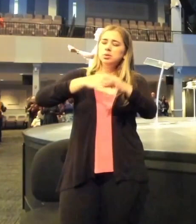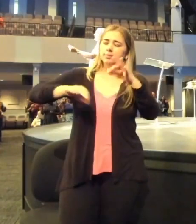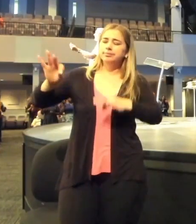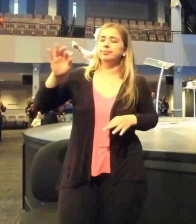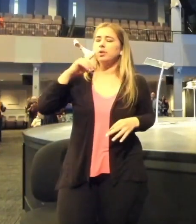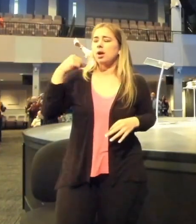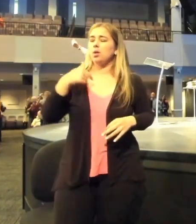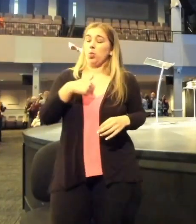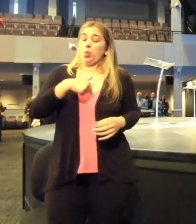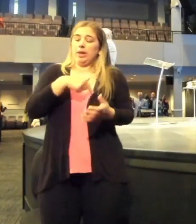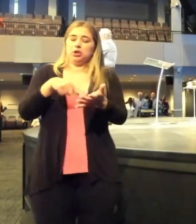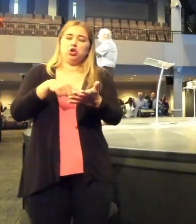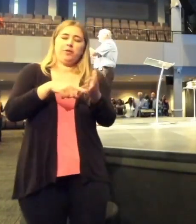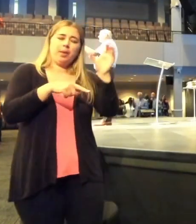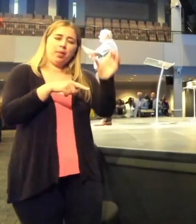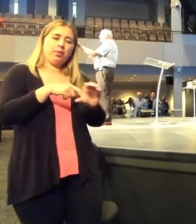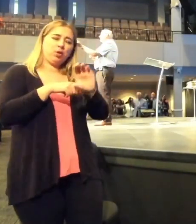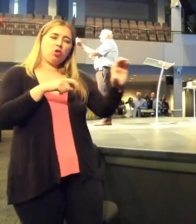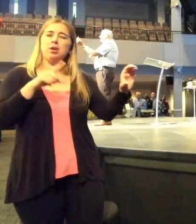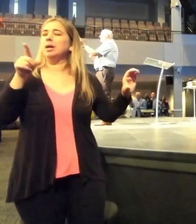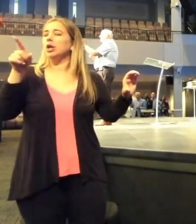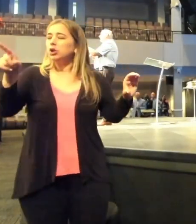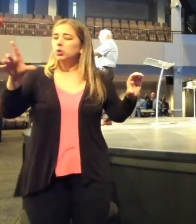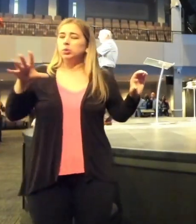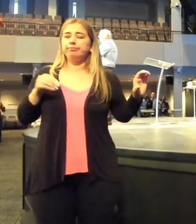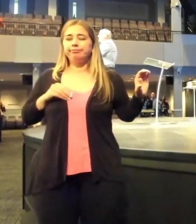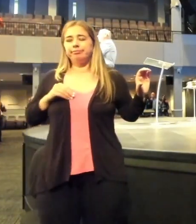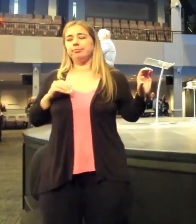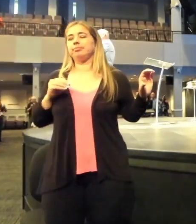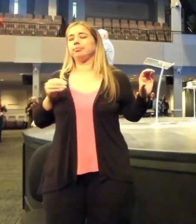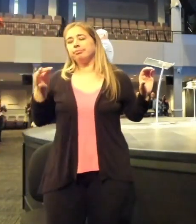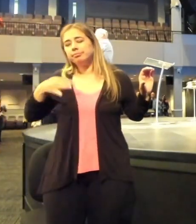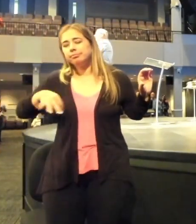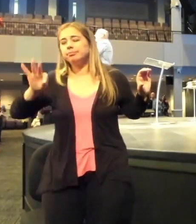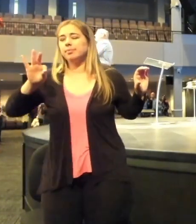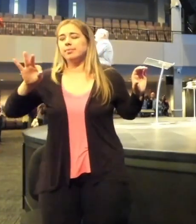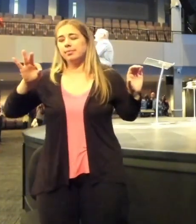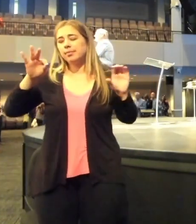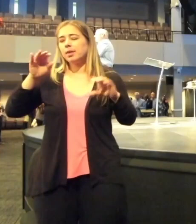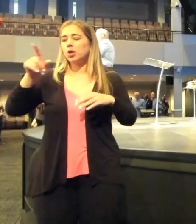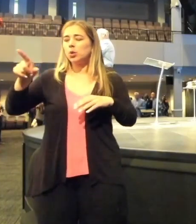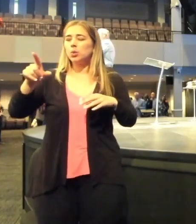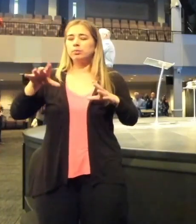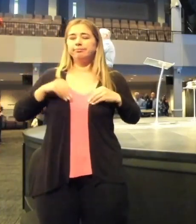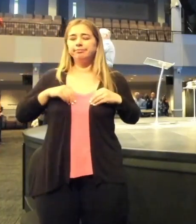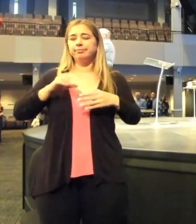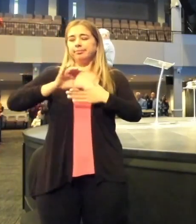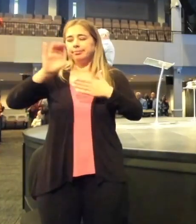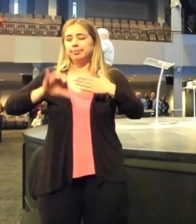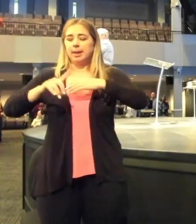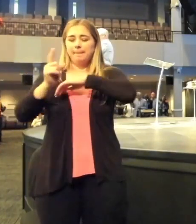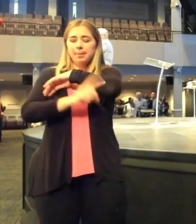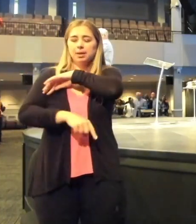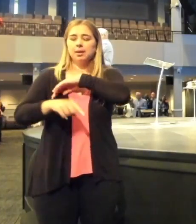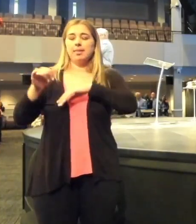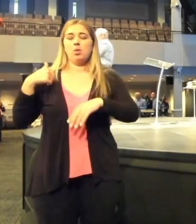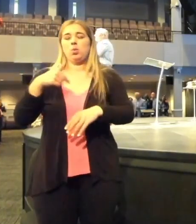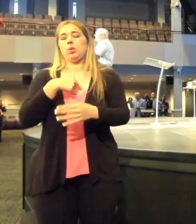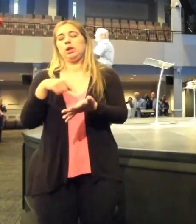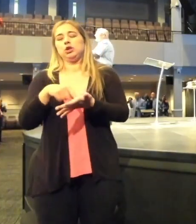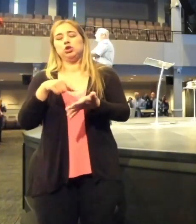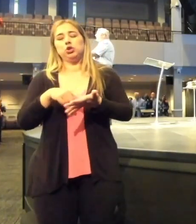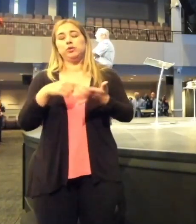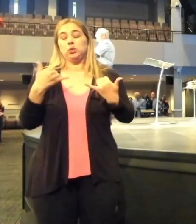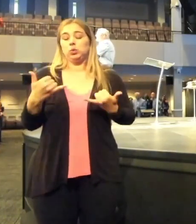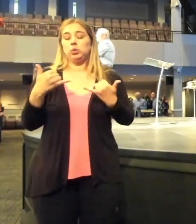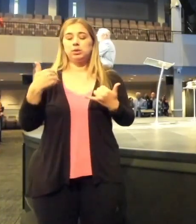We deserve to be on that cross, but you took our place. You paid the price. You took the penalty that we deserved.